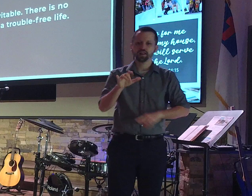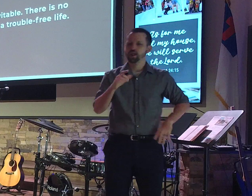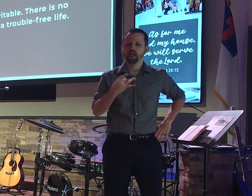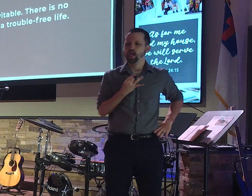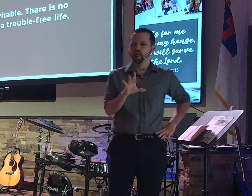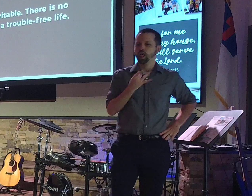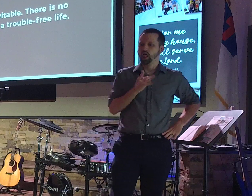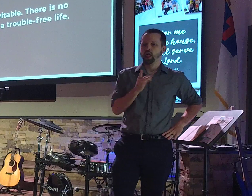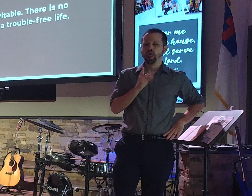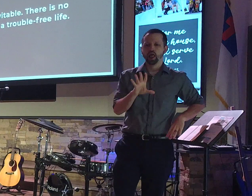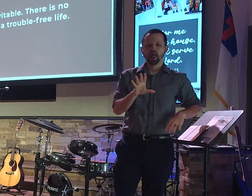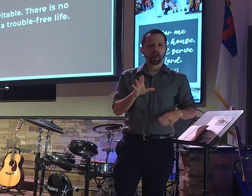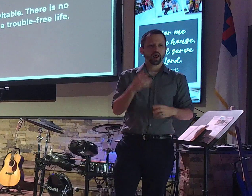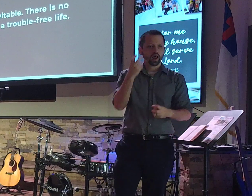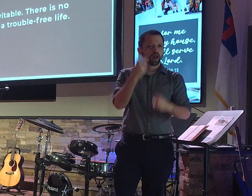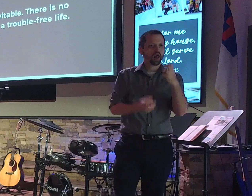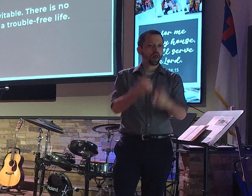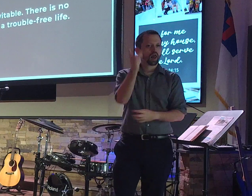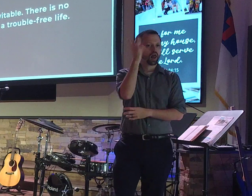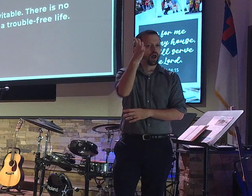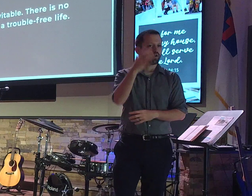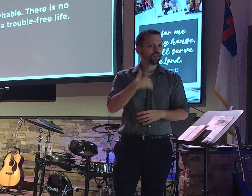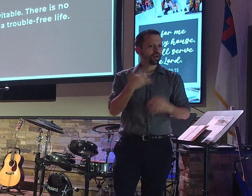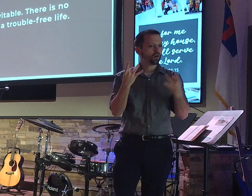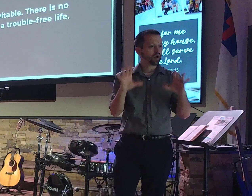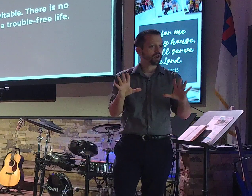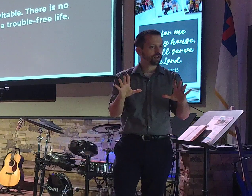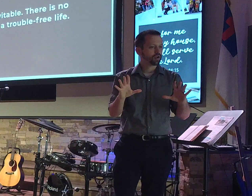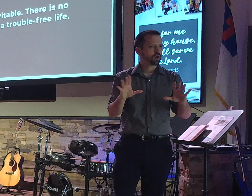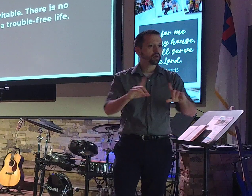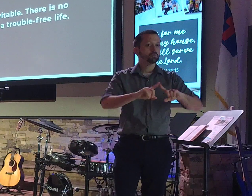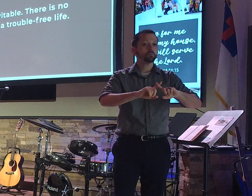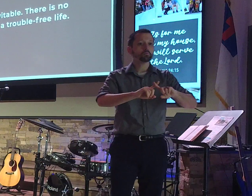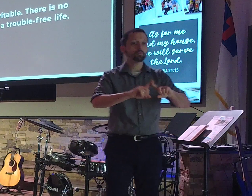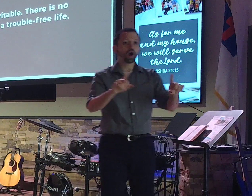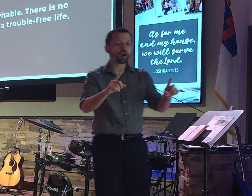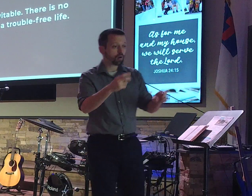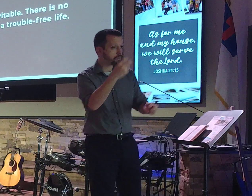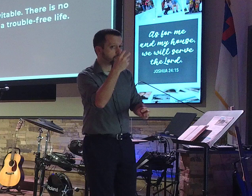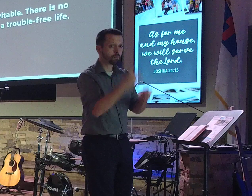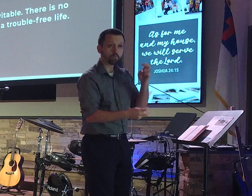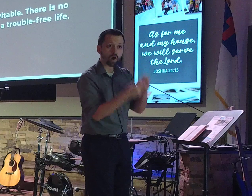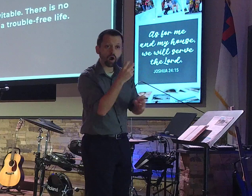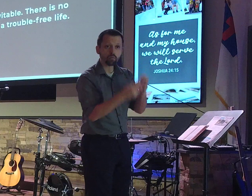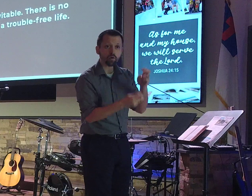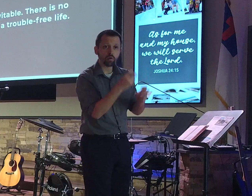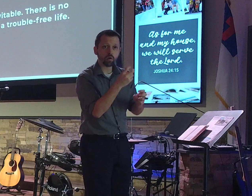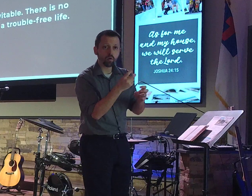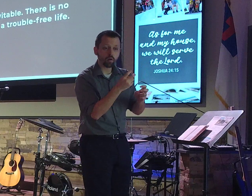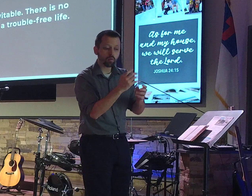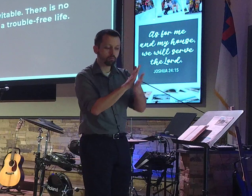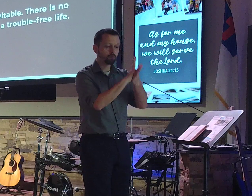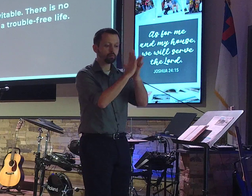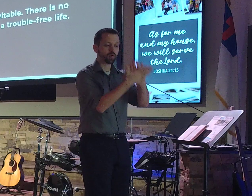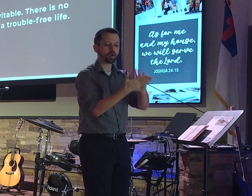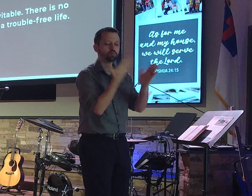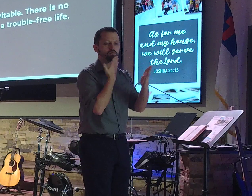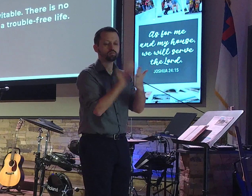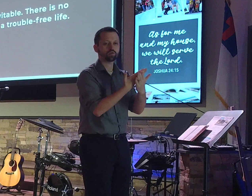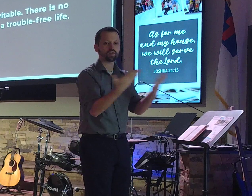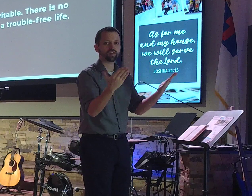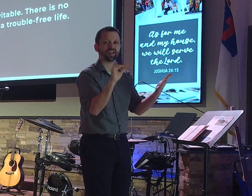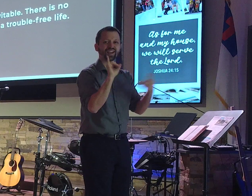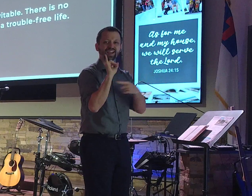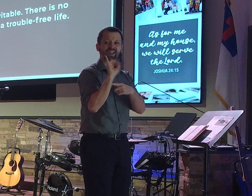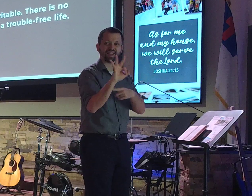We don't like problems. Good things, though, come out of trials if we allow them to. And so I want